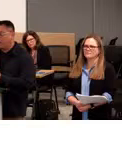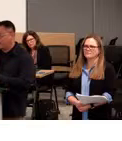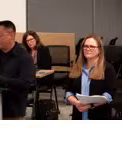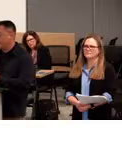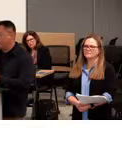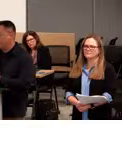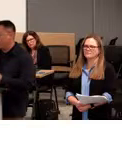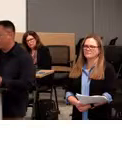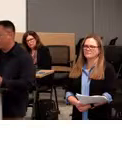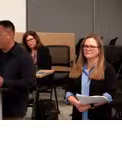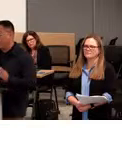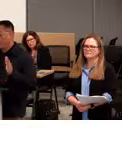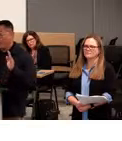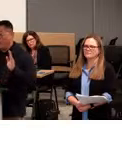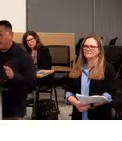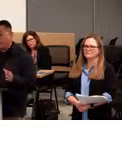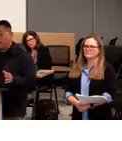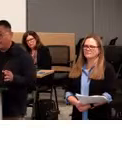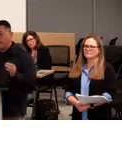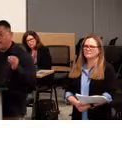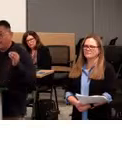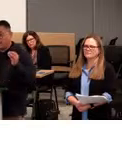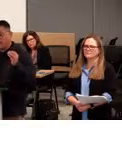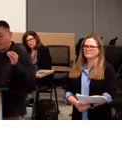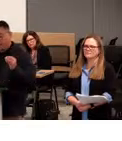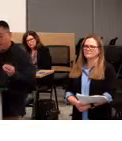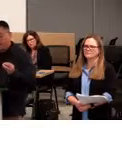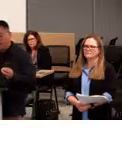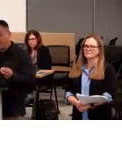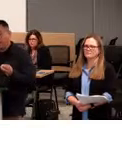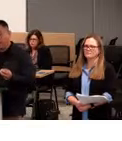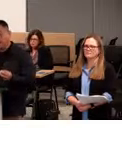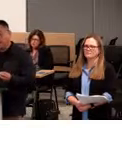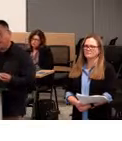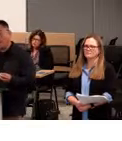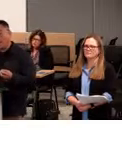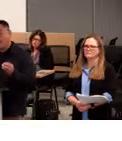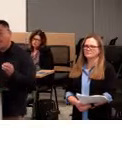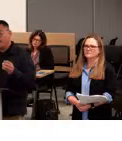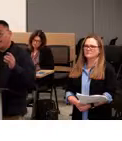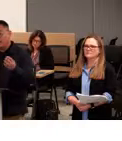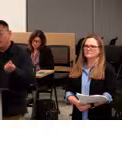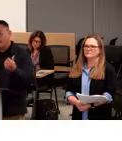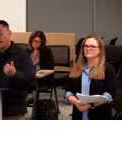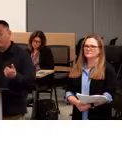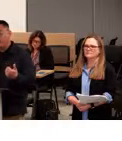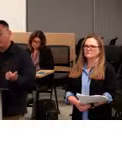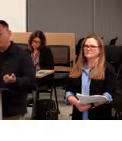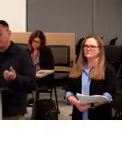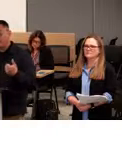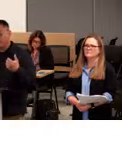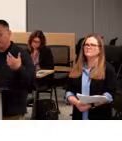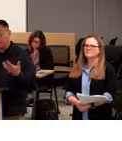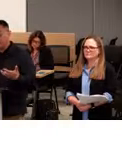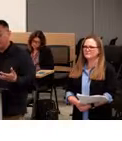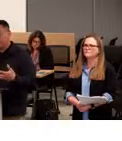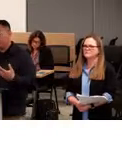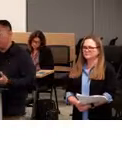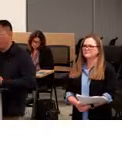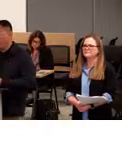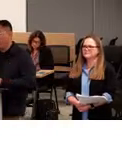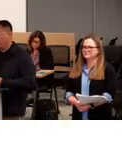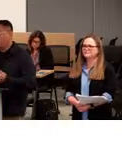we see over and over. But the past 3 years, what's been very, very specific and intentional is how do we invite student voices